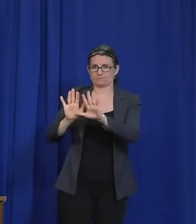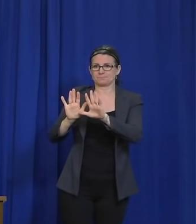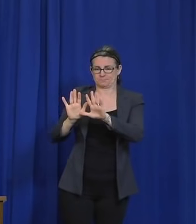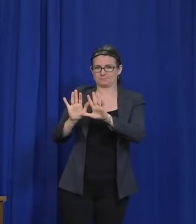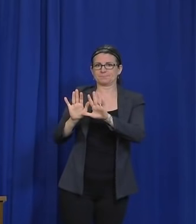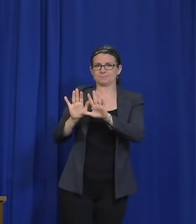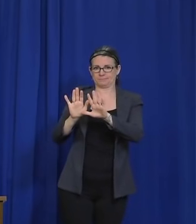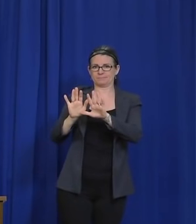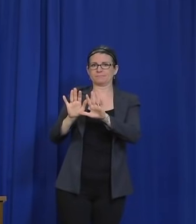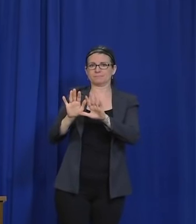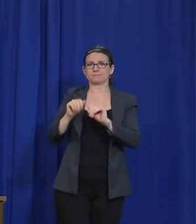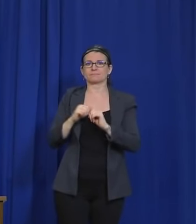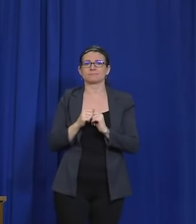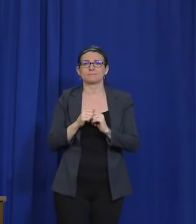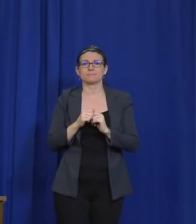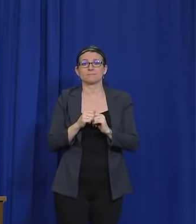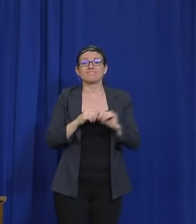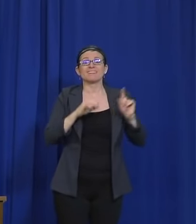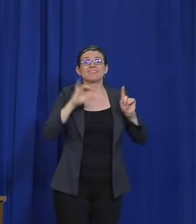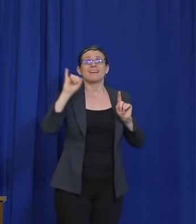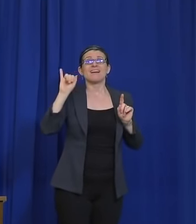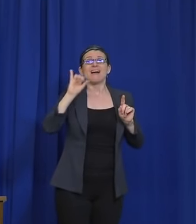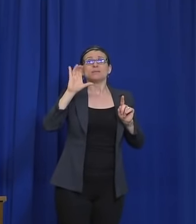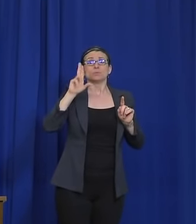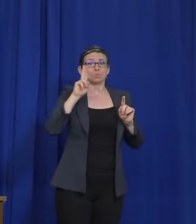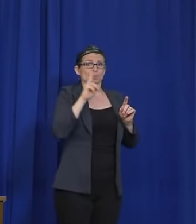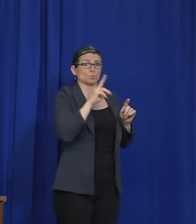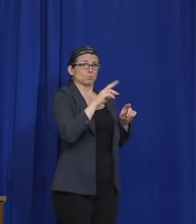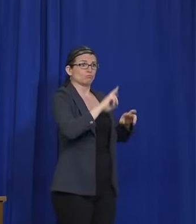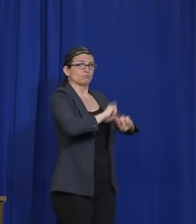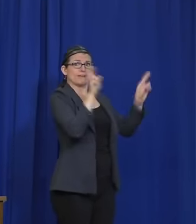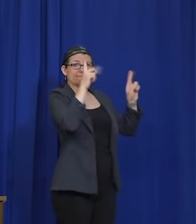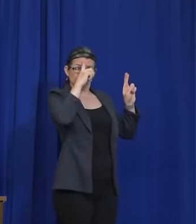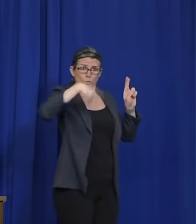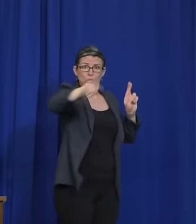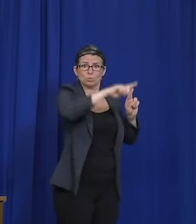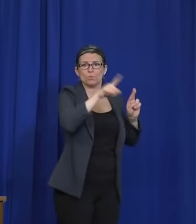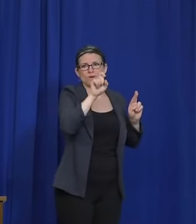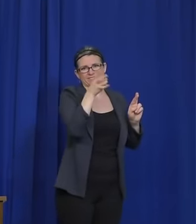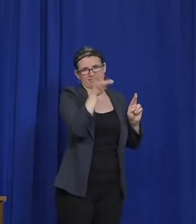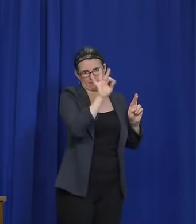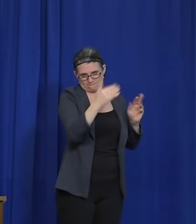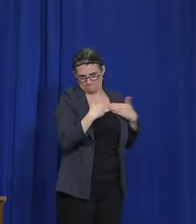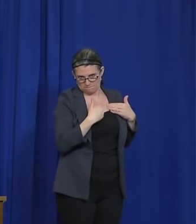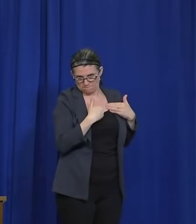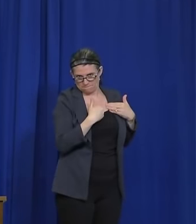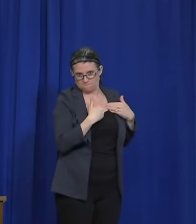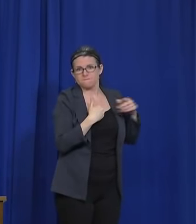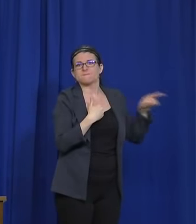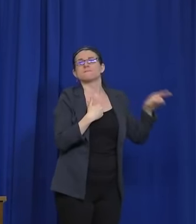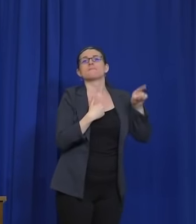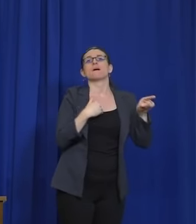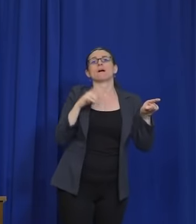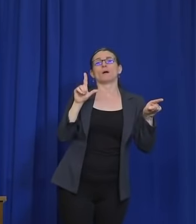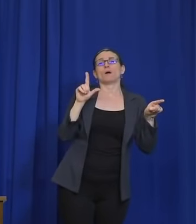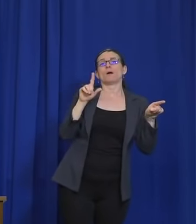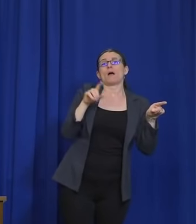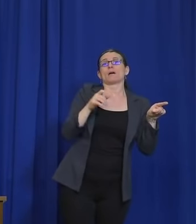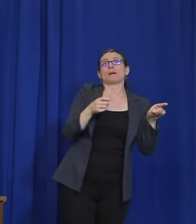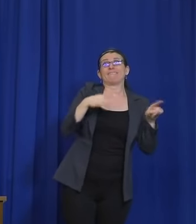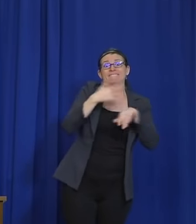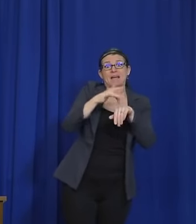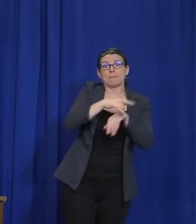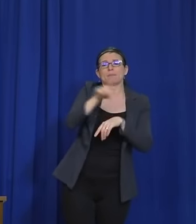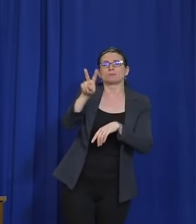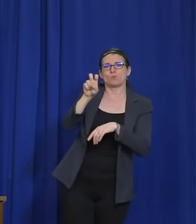critical care beds available. There are 298 ventilators available and 394